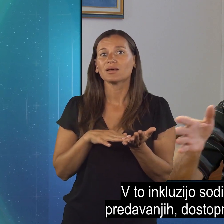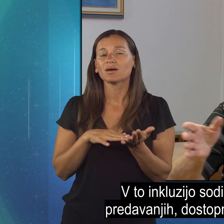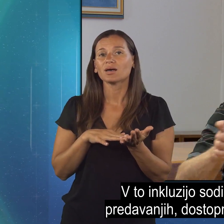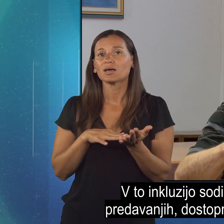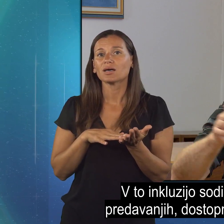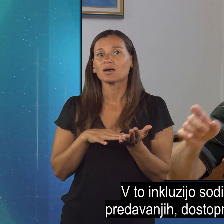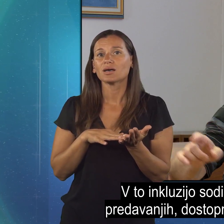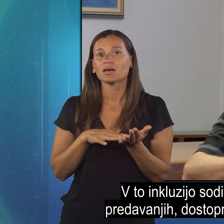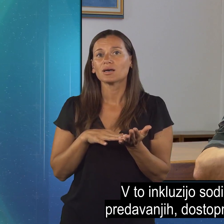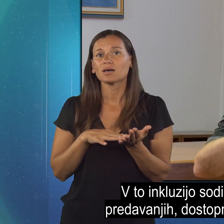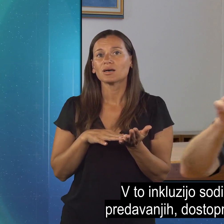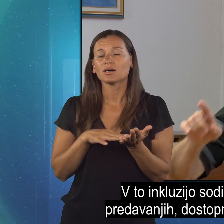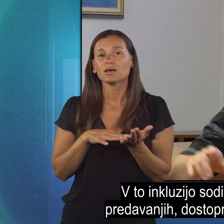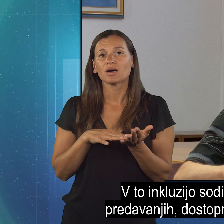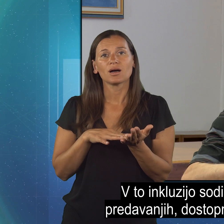means